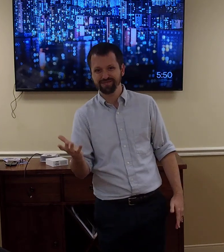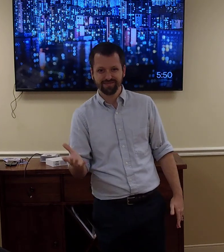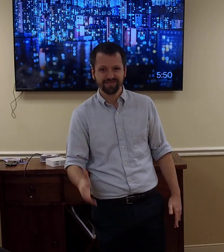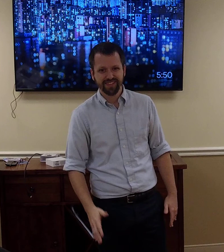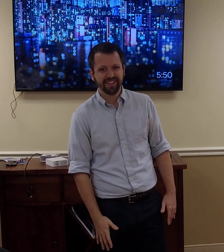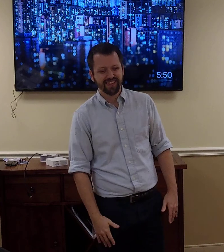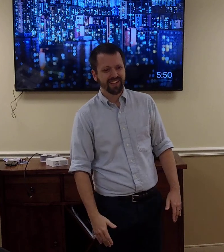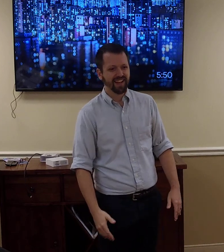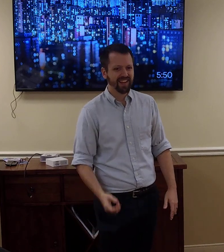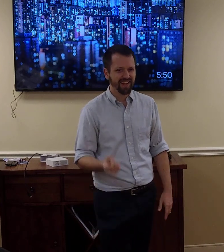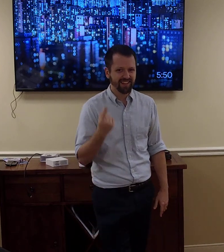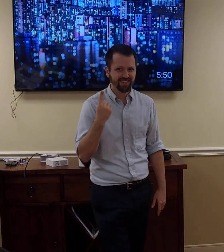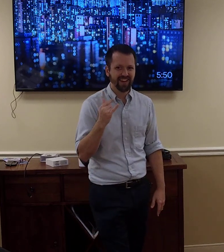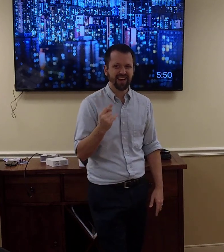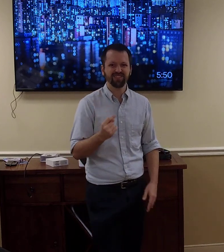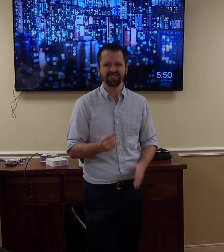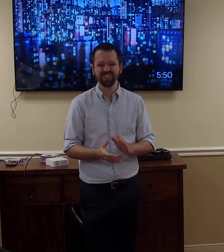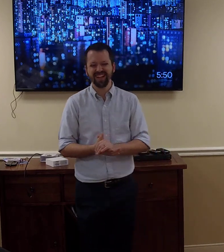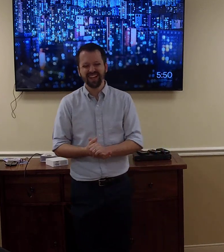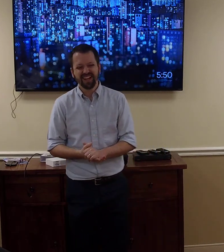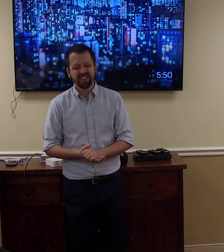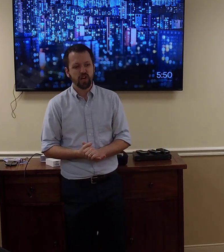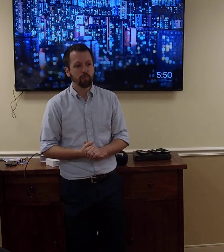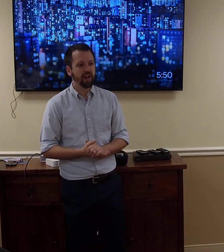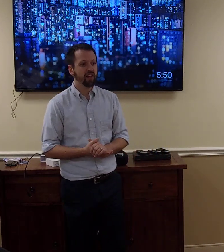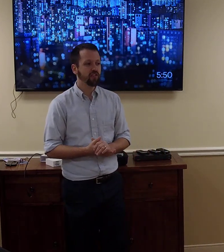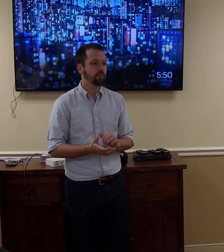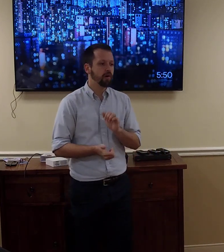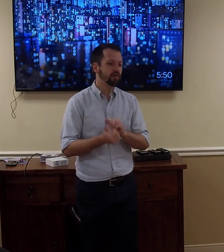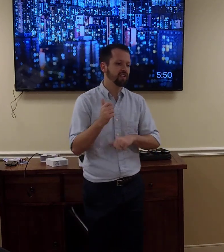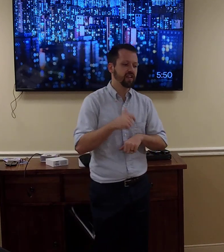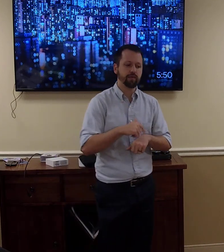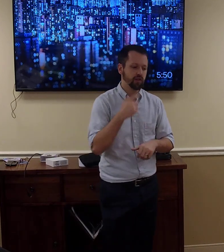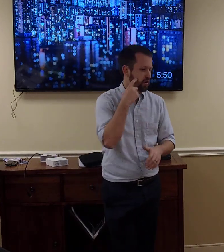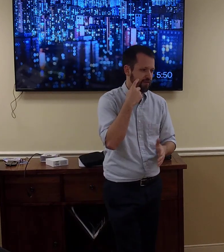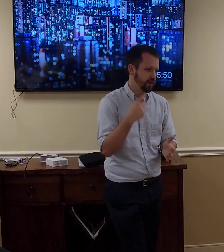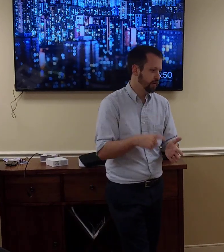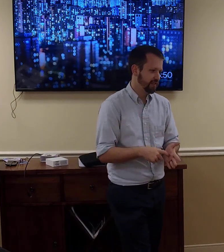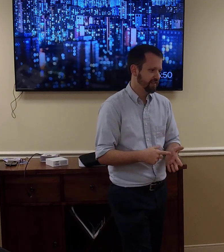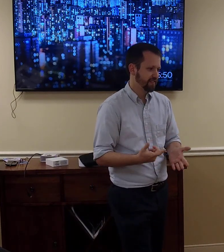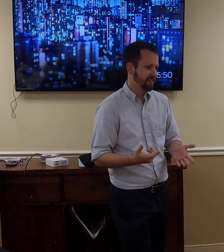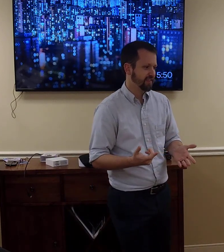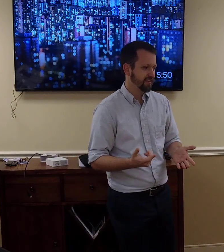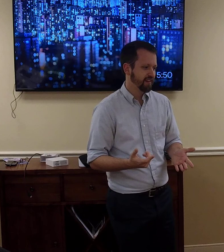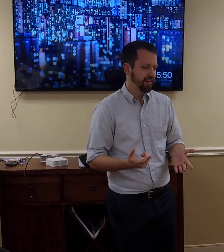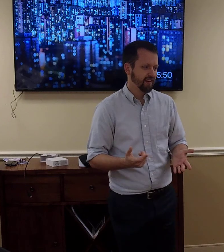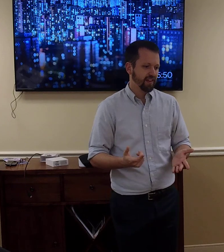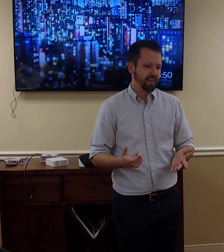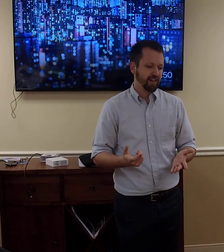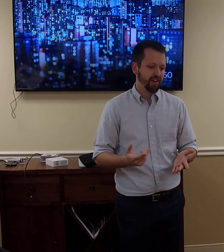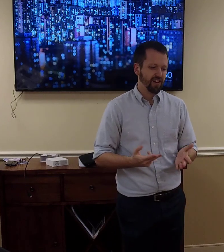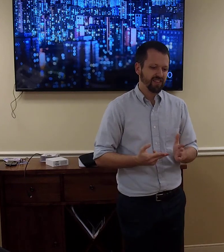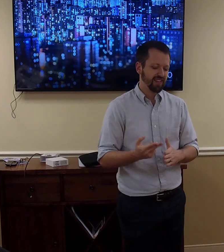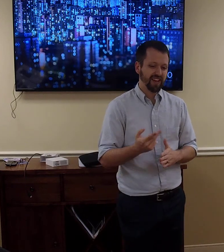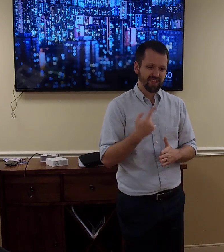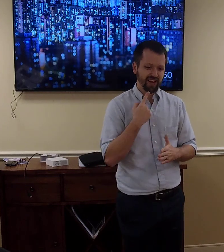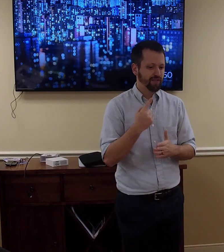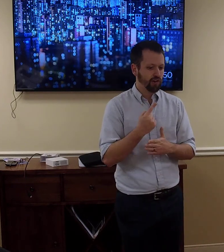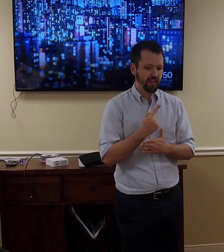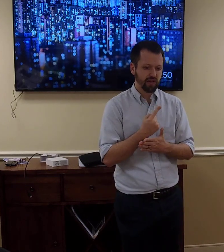get it. So most of the time they don't even notice because honestly, like I said, after like a